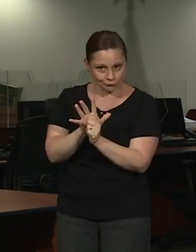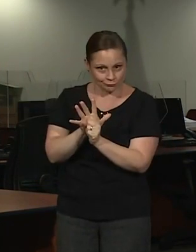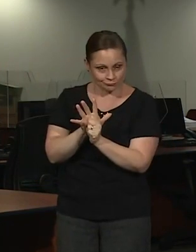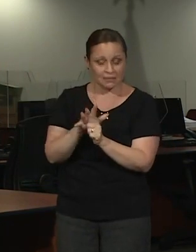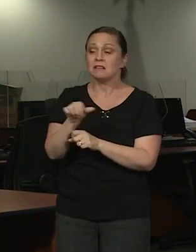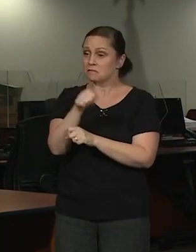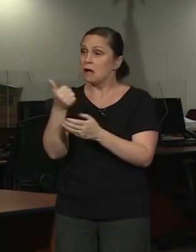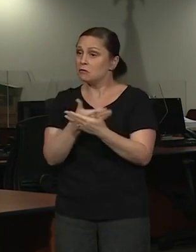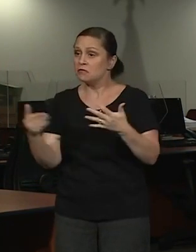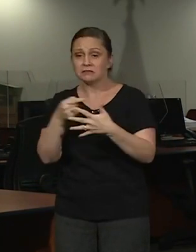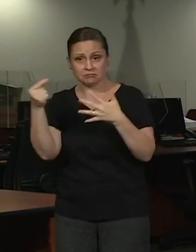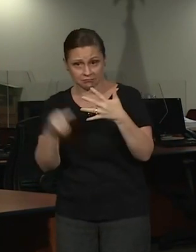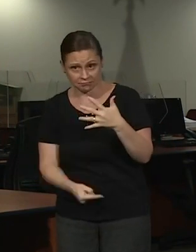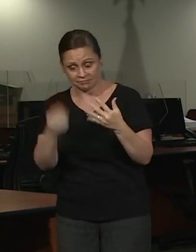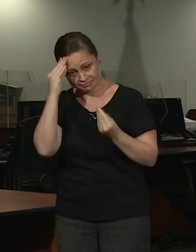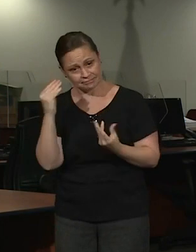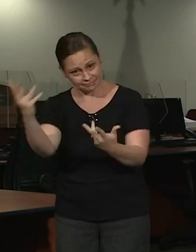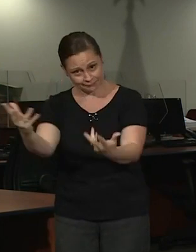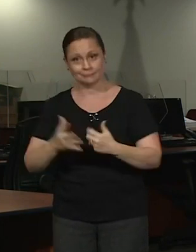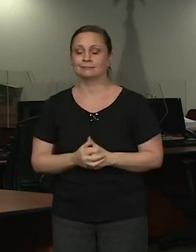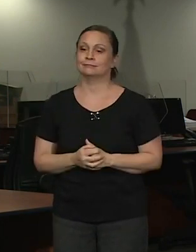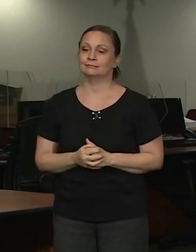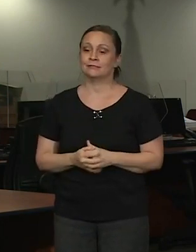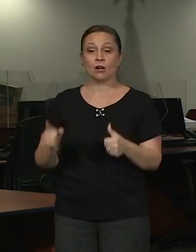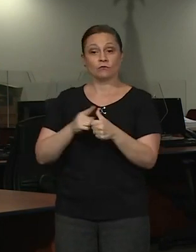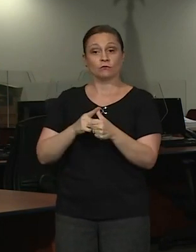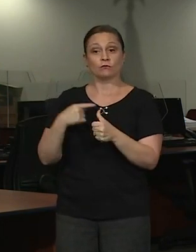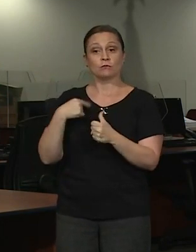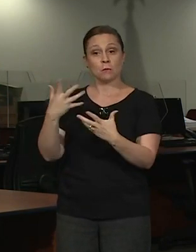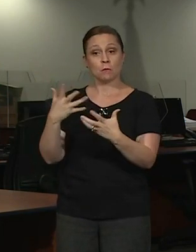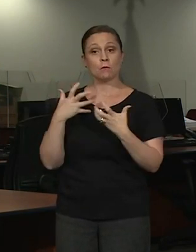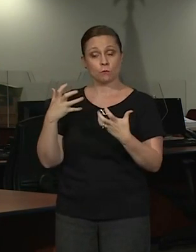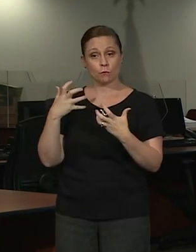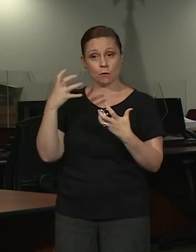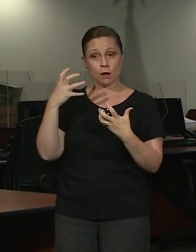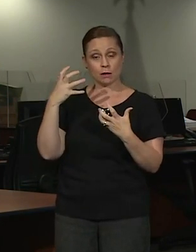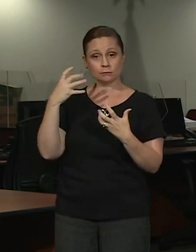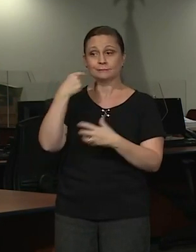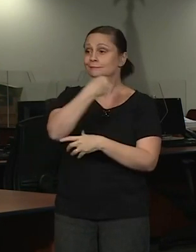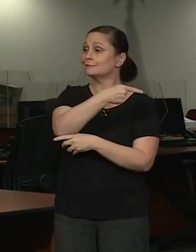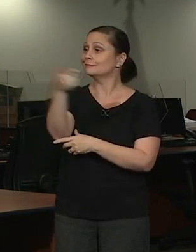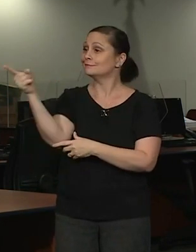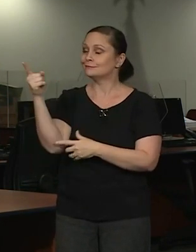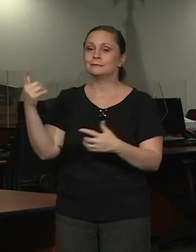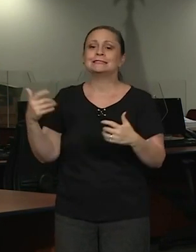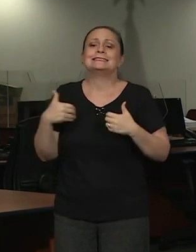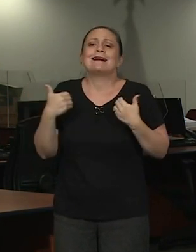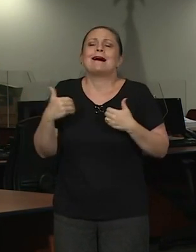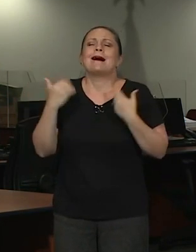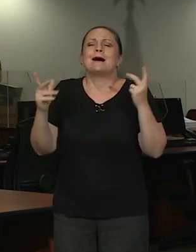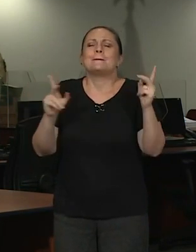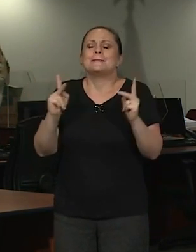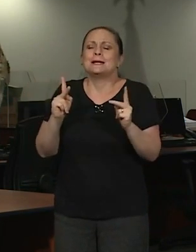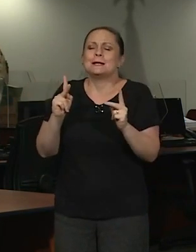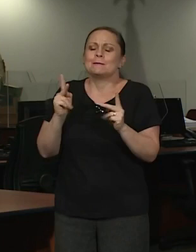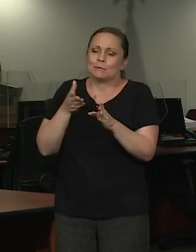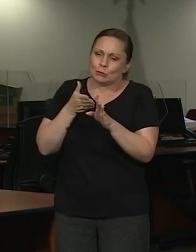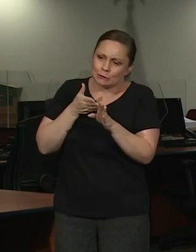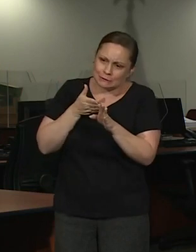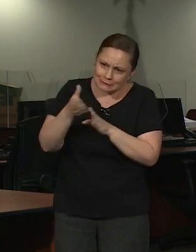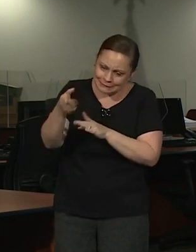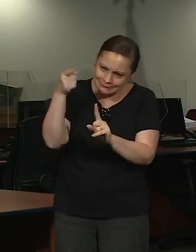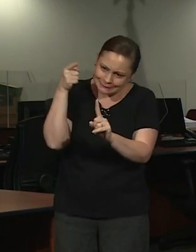as well. The first thing I'd like to say to everybody out there listening, particularly to young people, is this is a